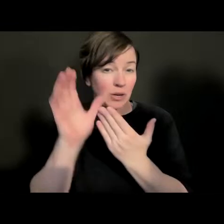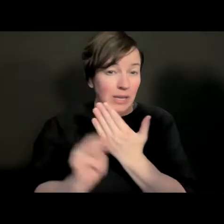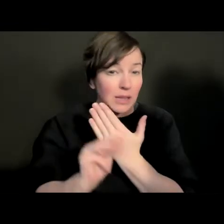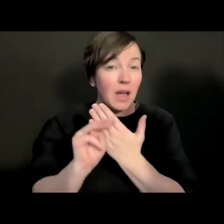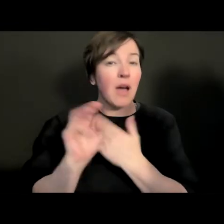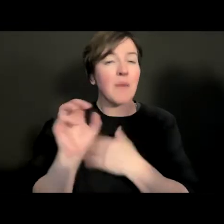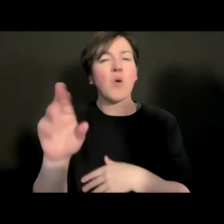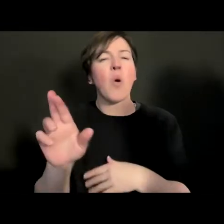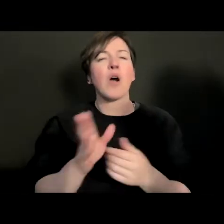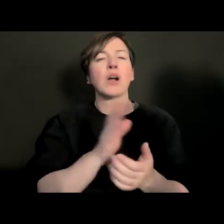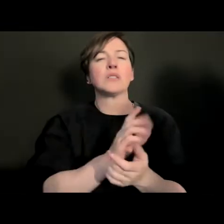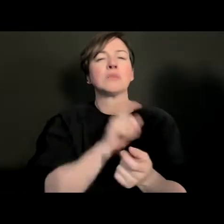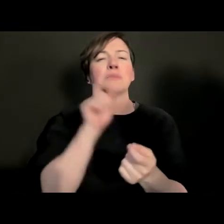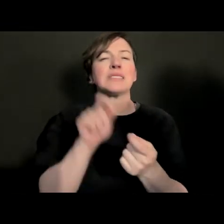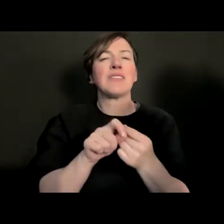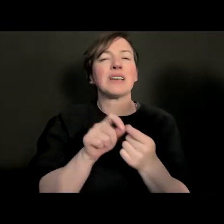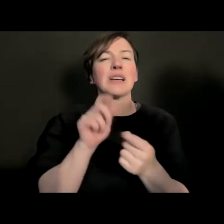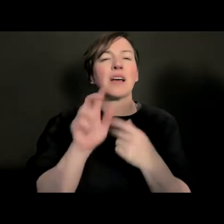certain types of